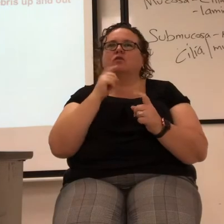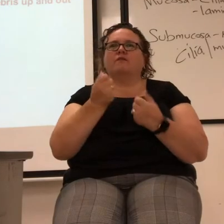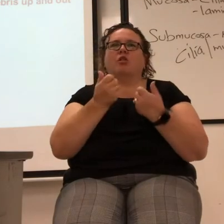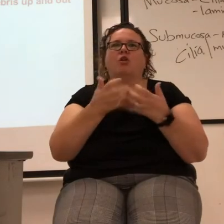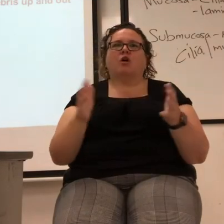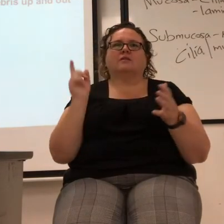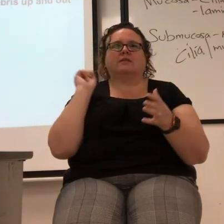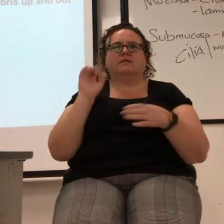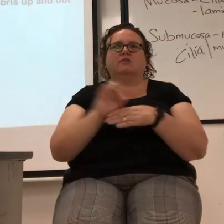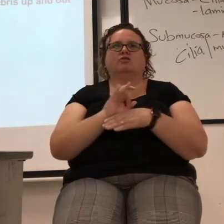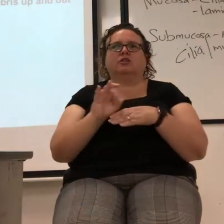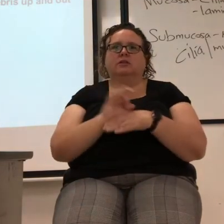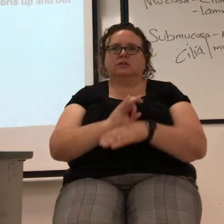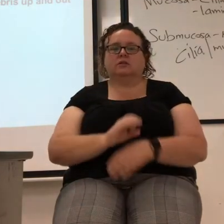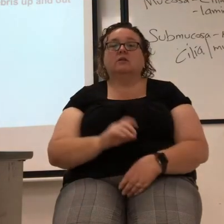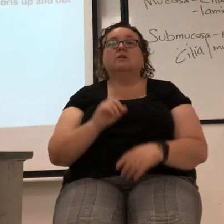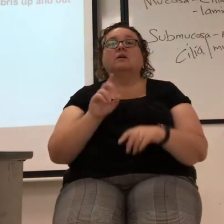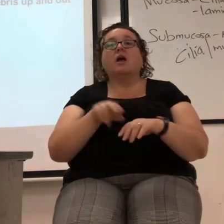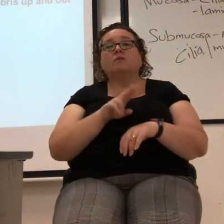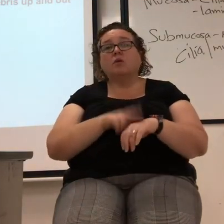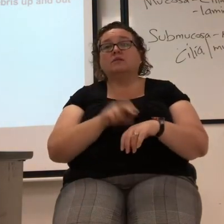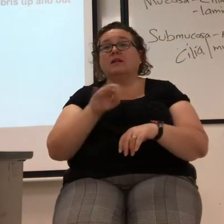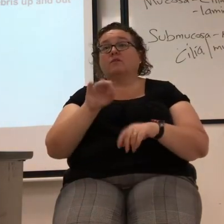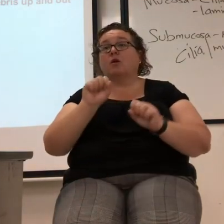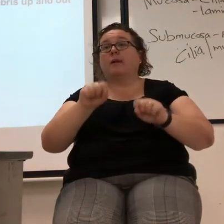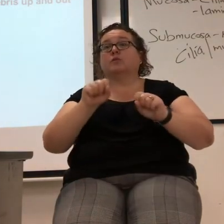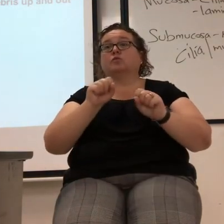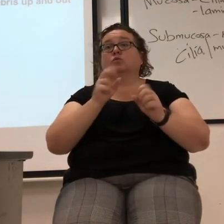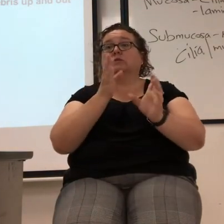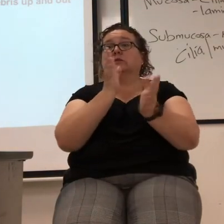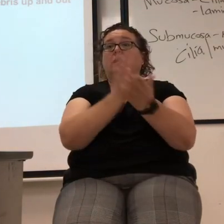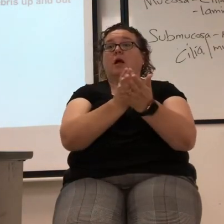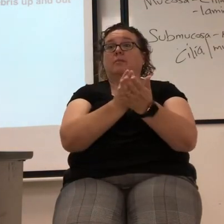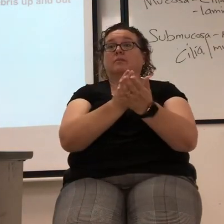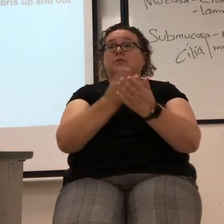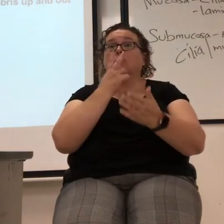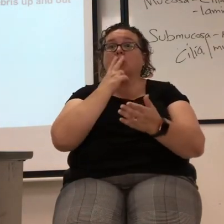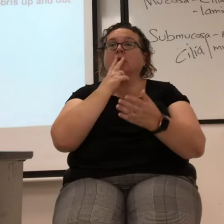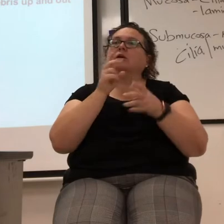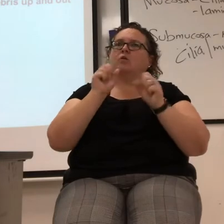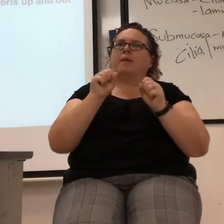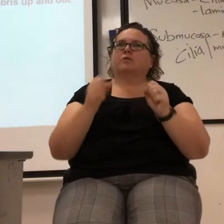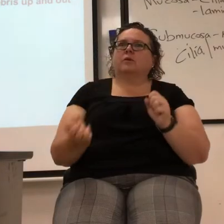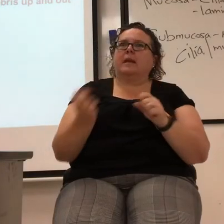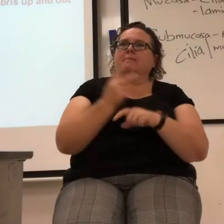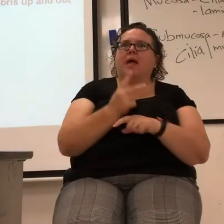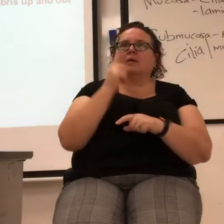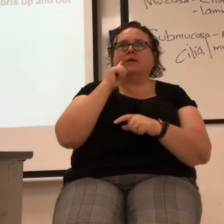lost this function. Of course, if you're able to quit smoking, you can get it back because